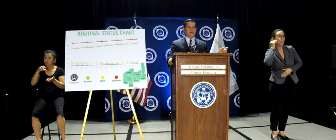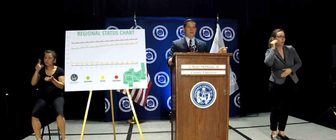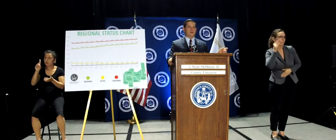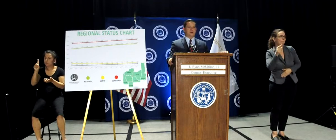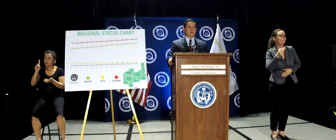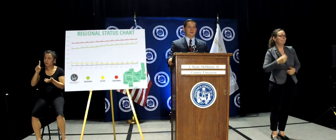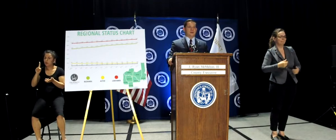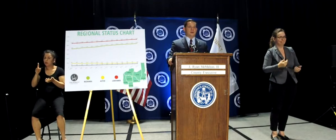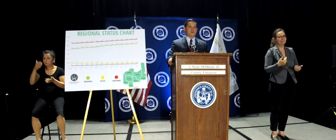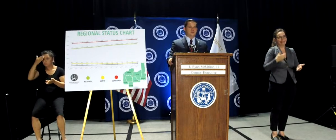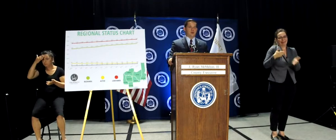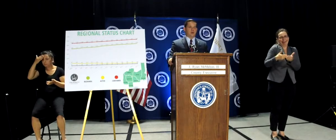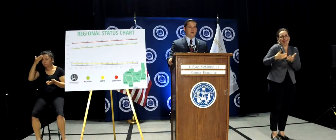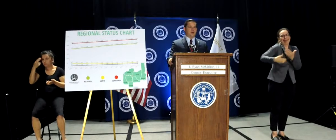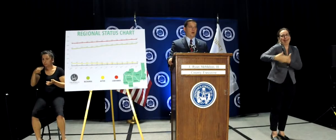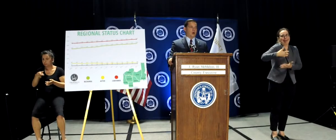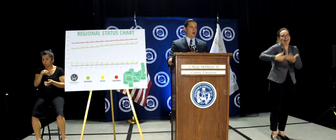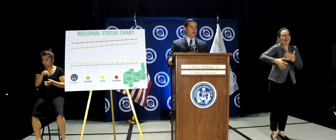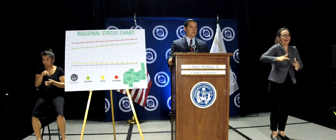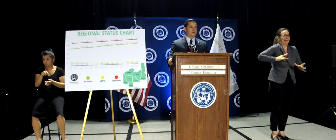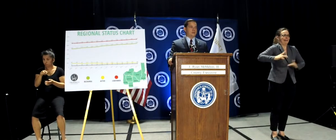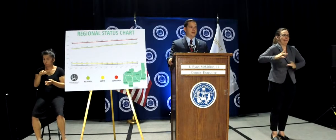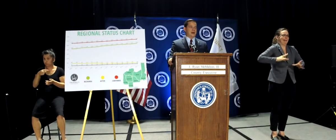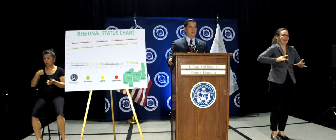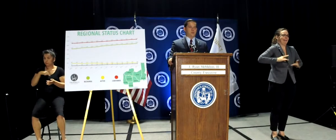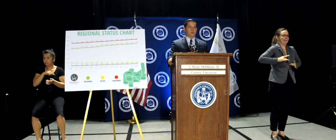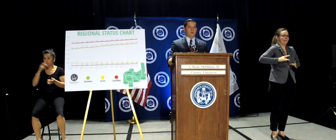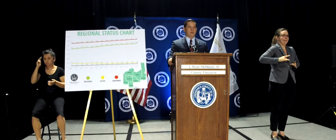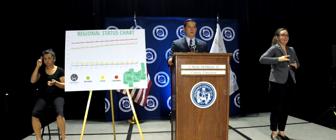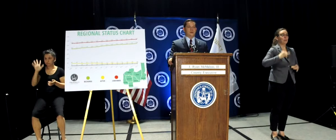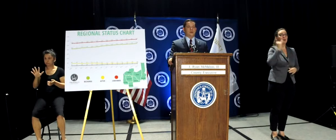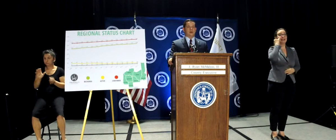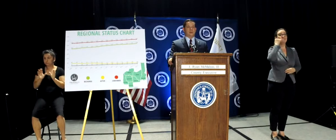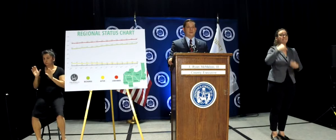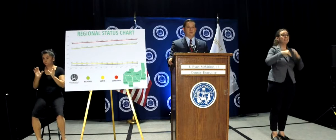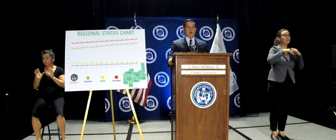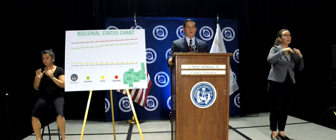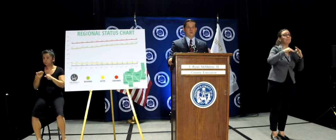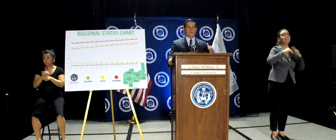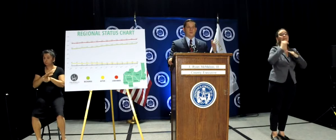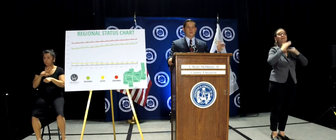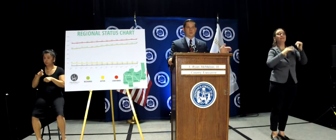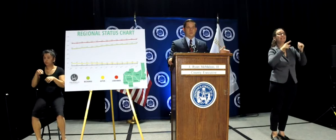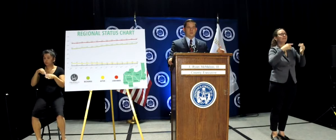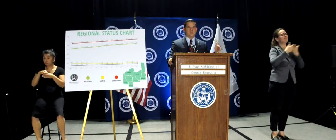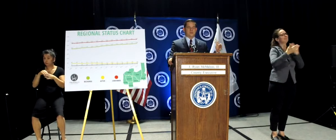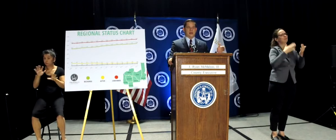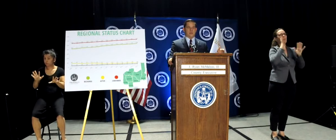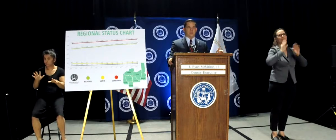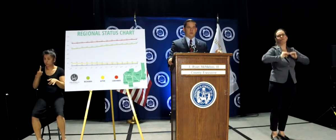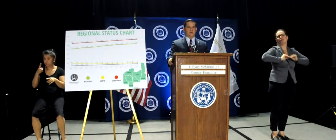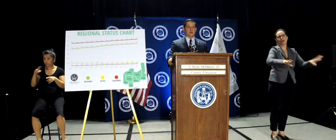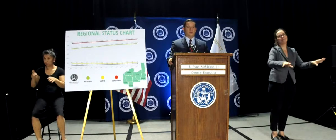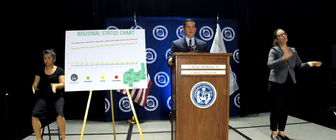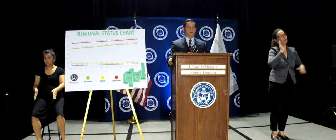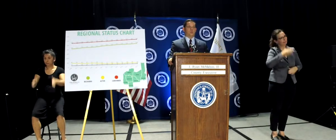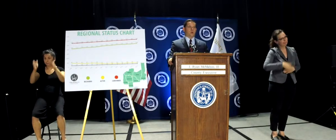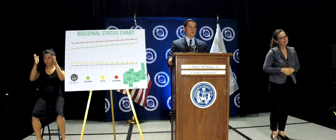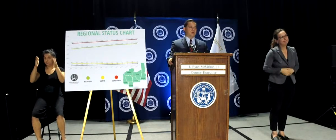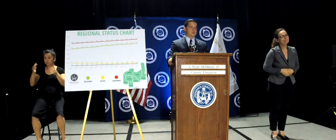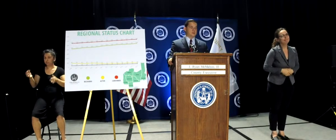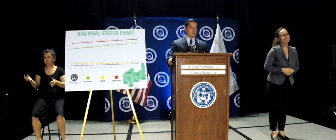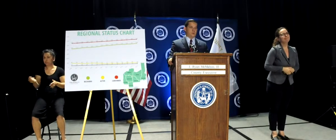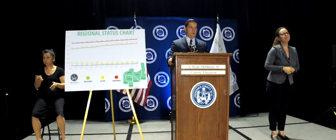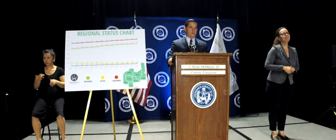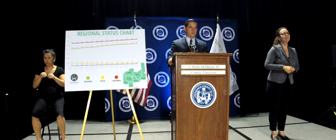a building, it's very hard to get it out of the building, and that's why you see some of these things happening. We had group